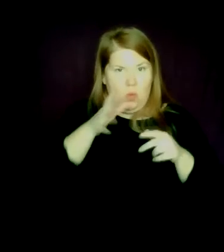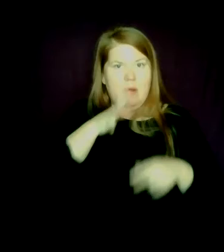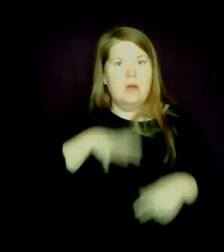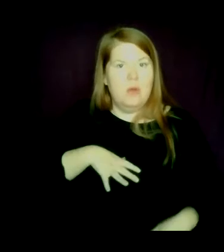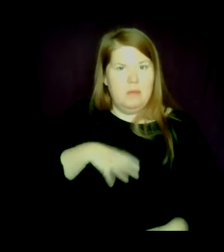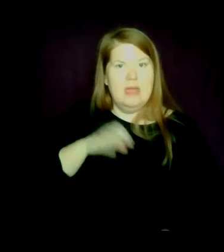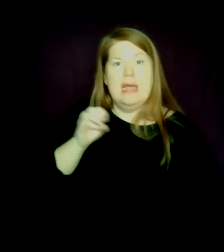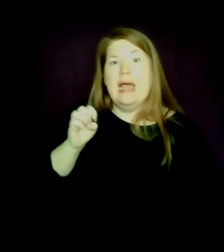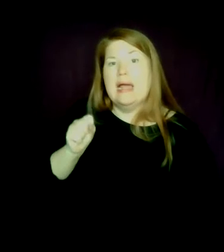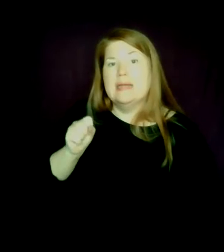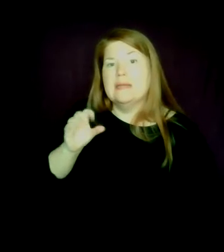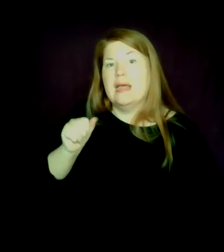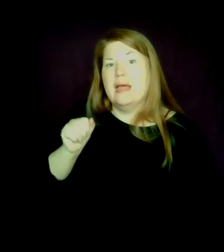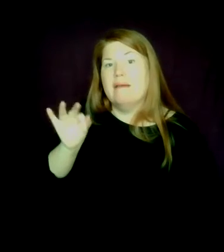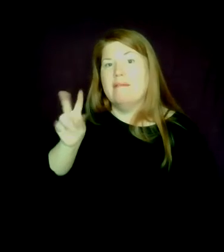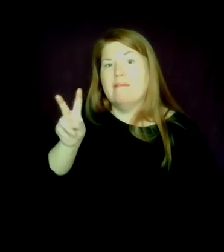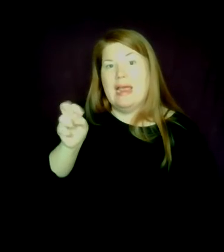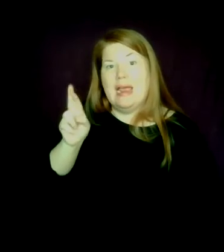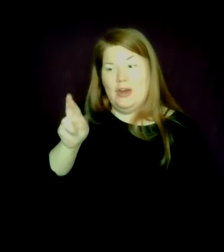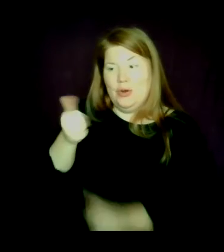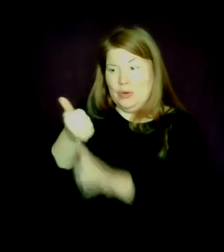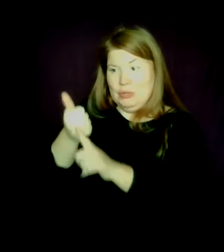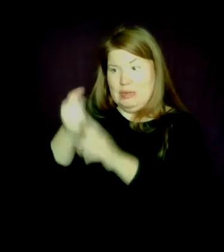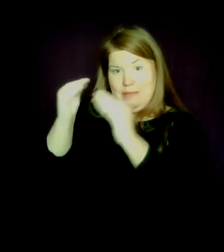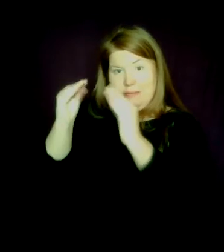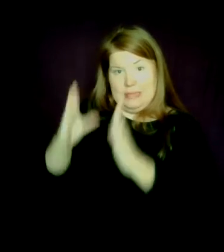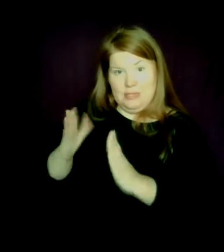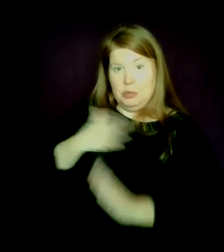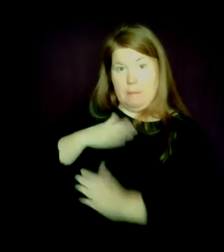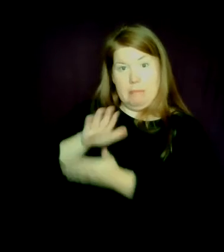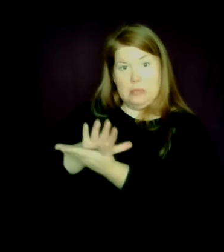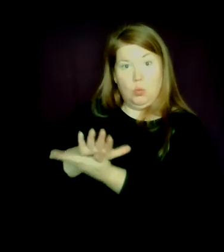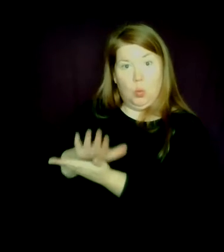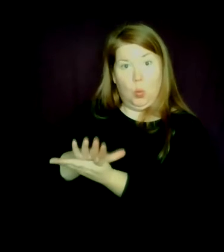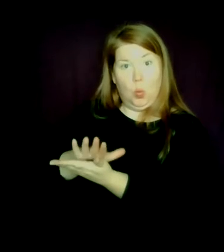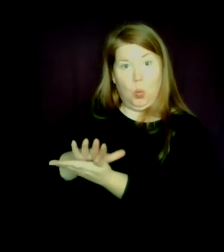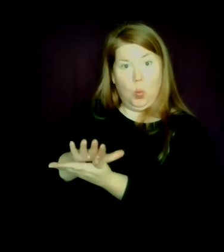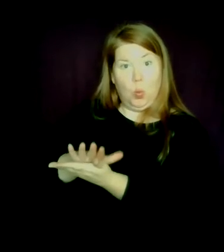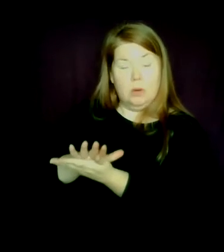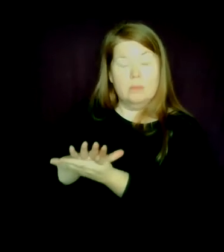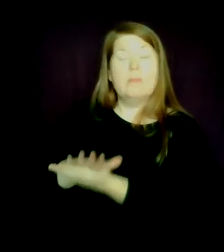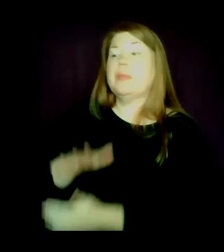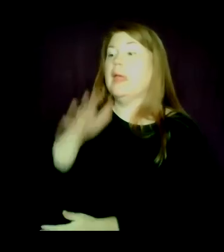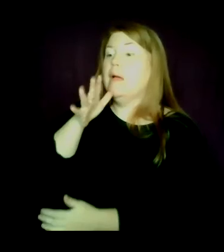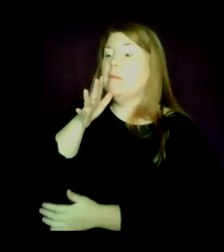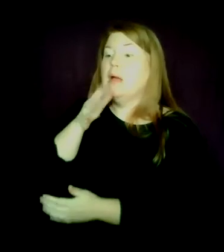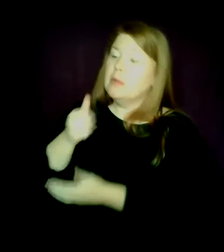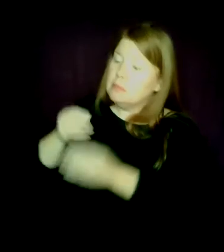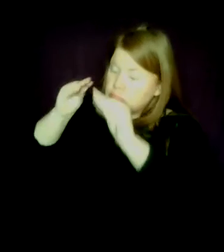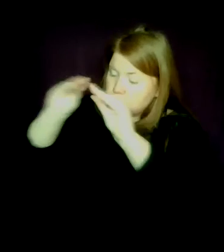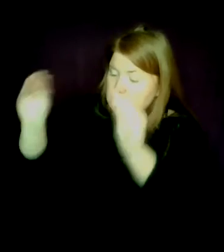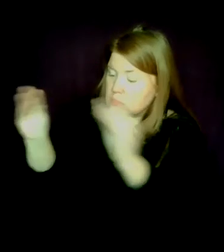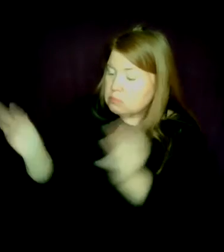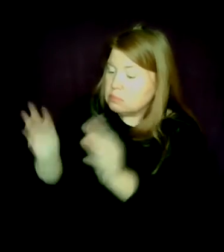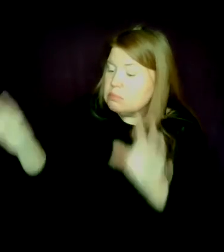she's a teacher at my school. When Mama's done curling, she combs and twists and pins Miss